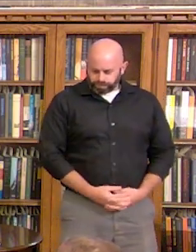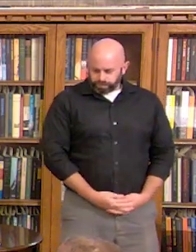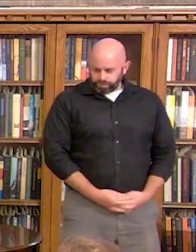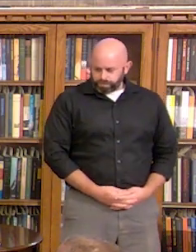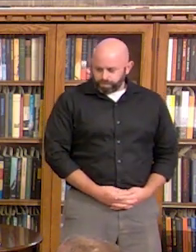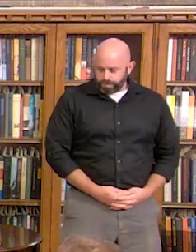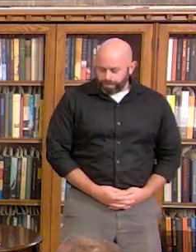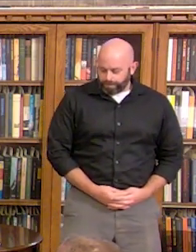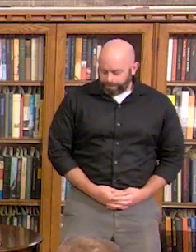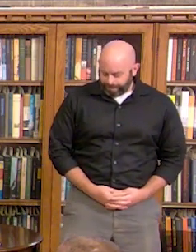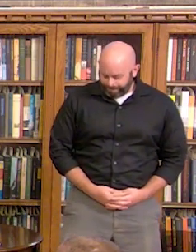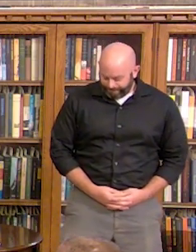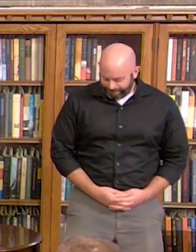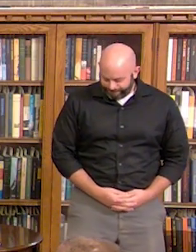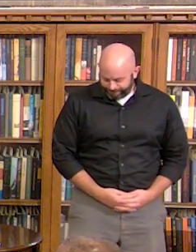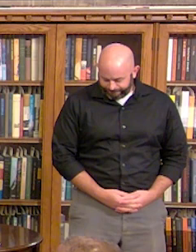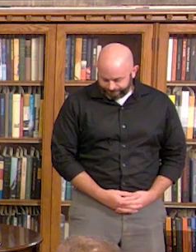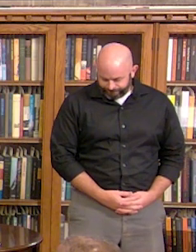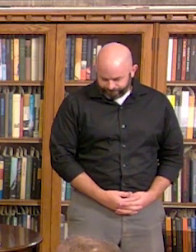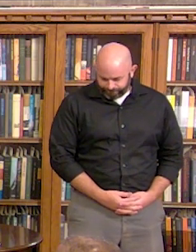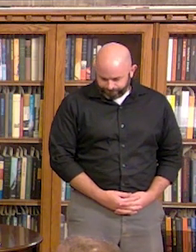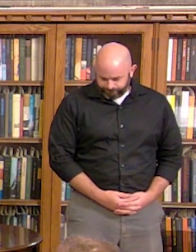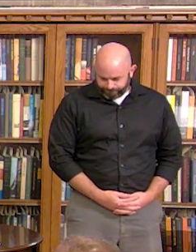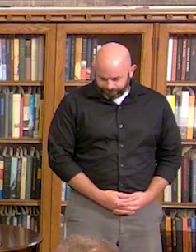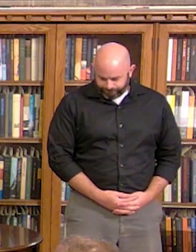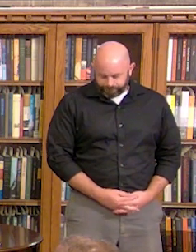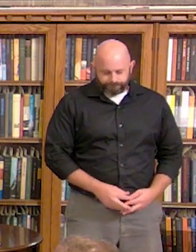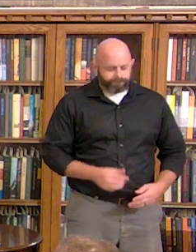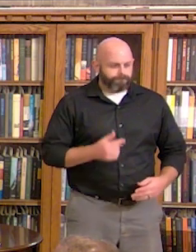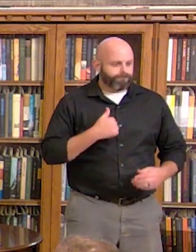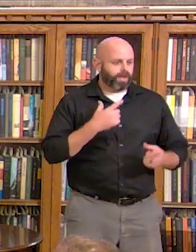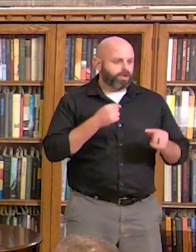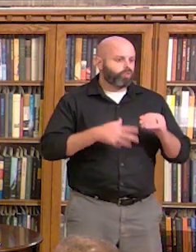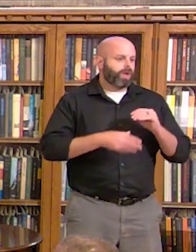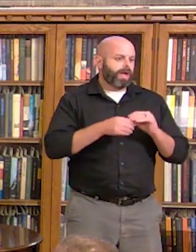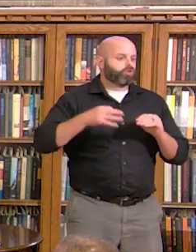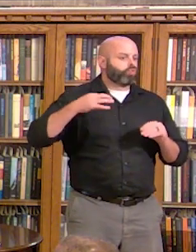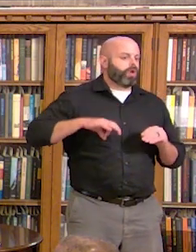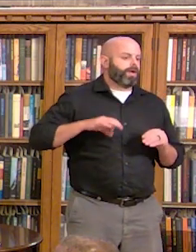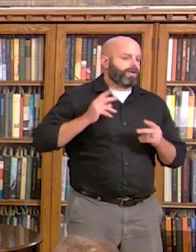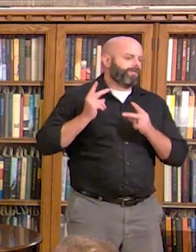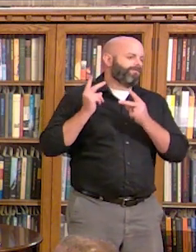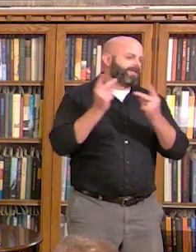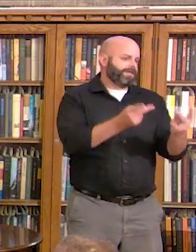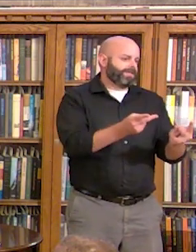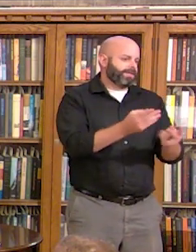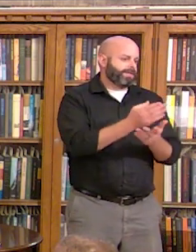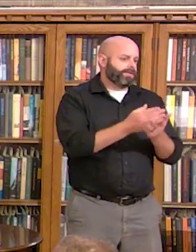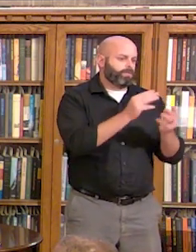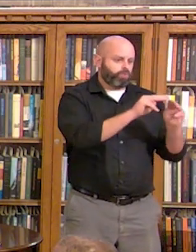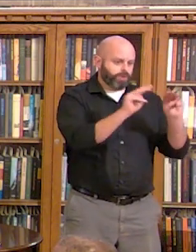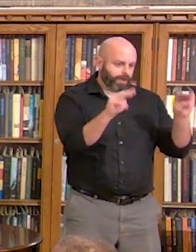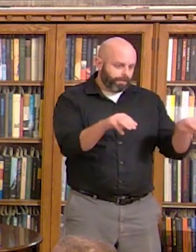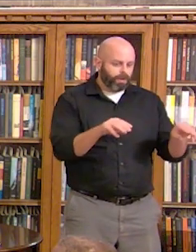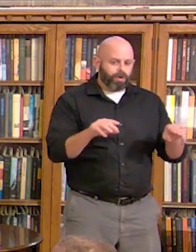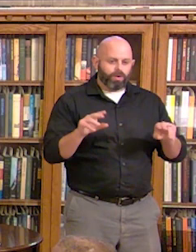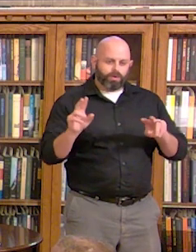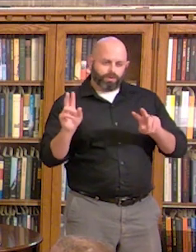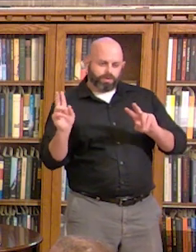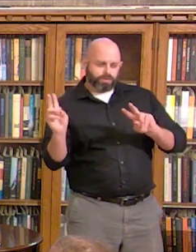there well um I do extra credit to visit some of the museums or going on some of the tours